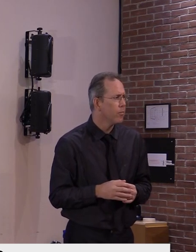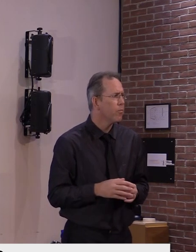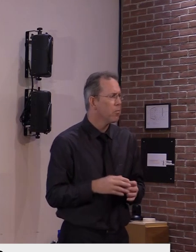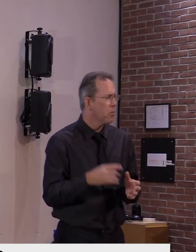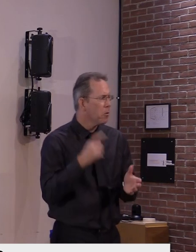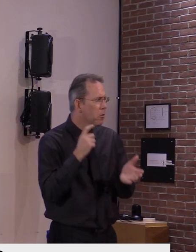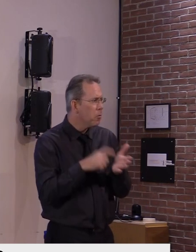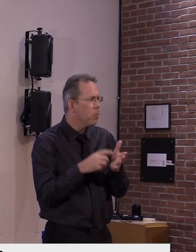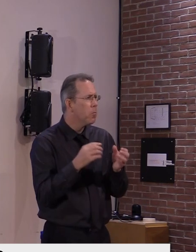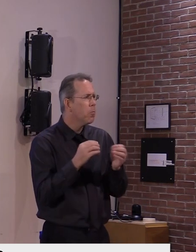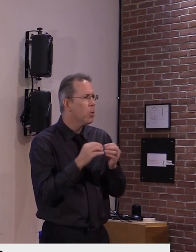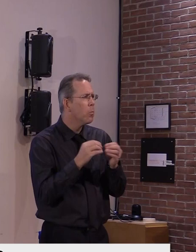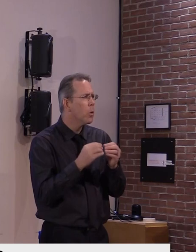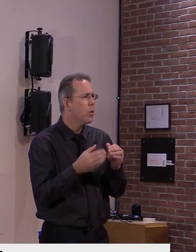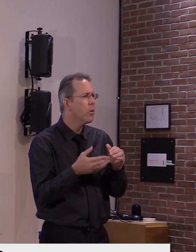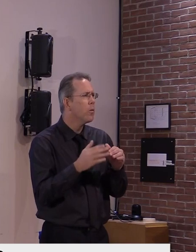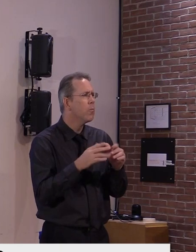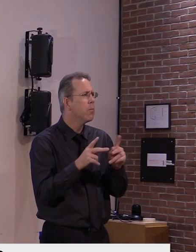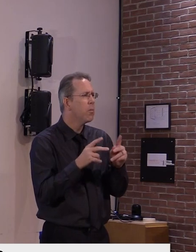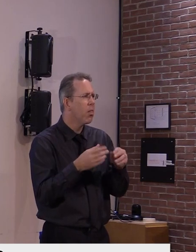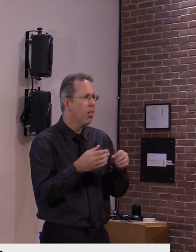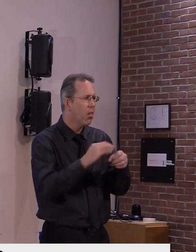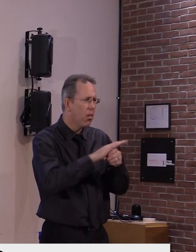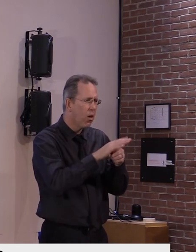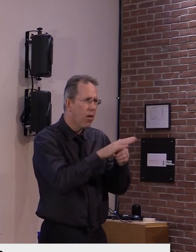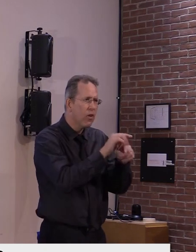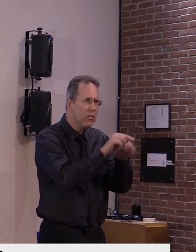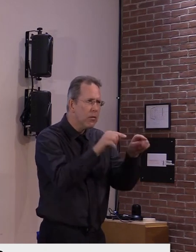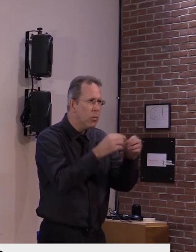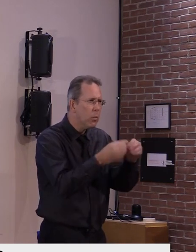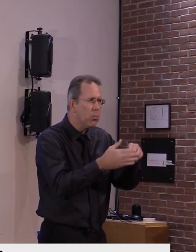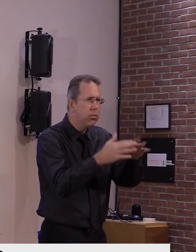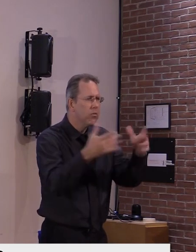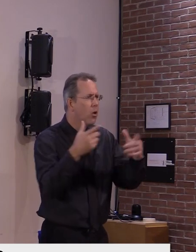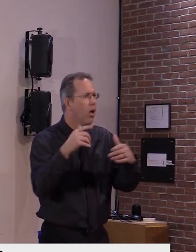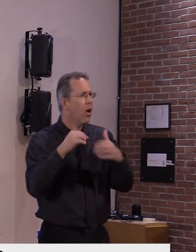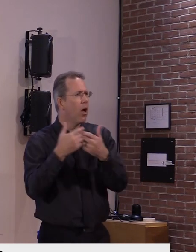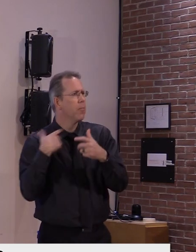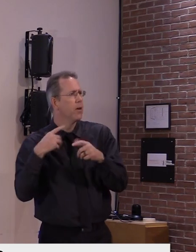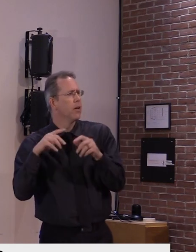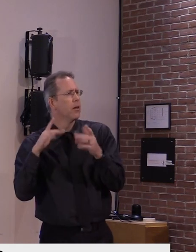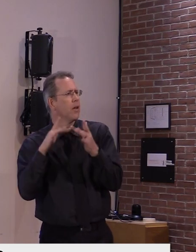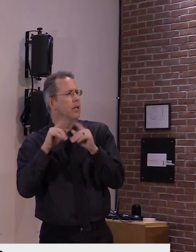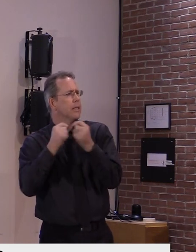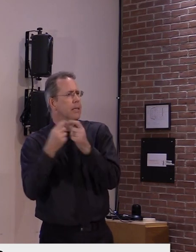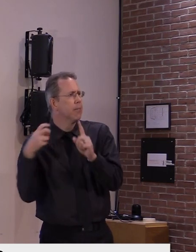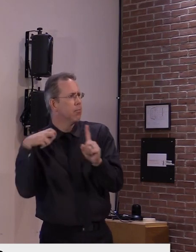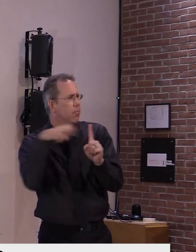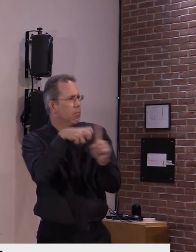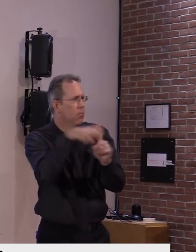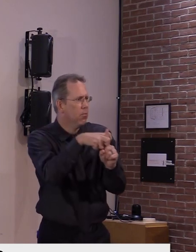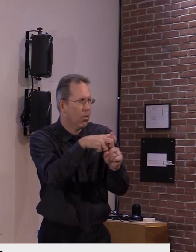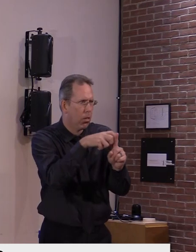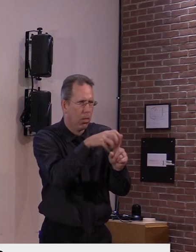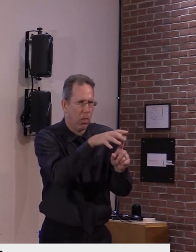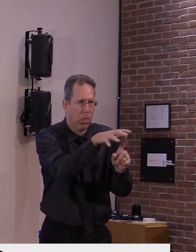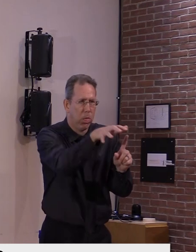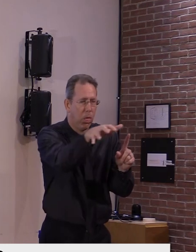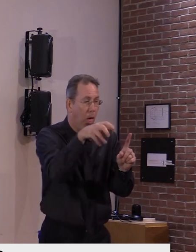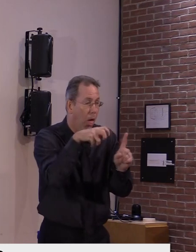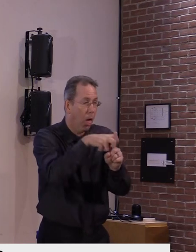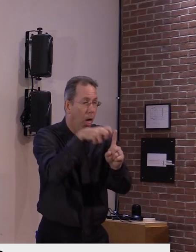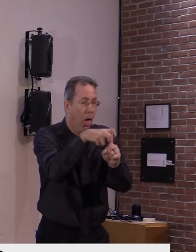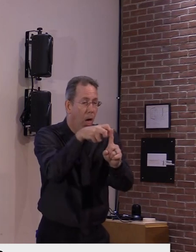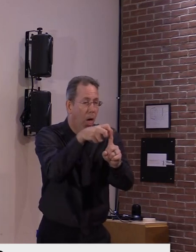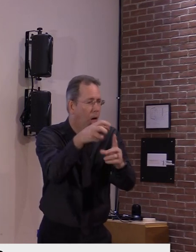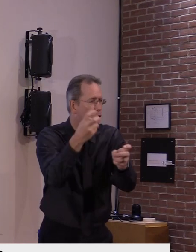Yeah, we've had a number of conversations about this within our team. And we anticipated, when we first started